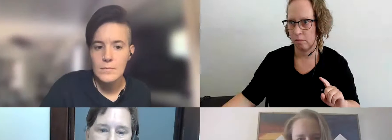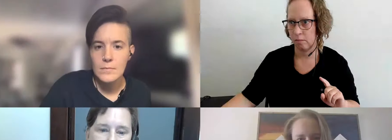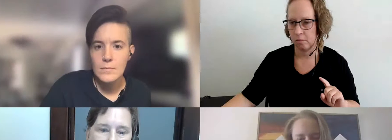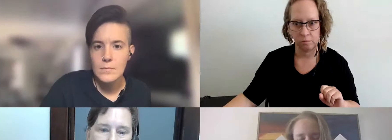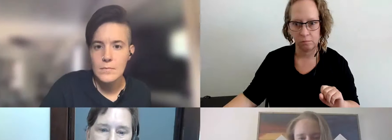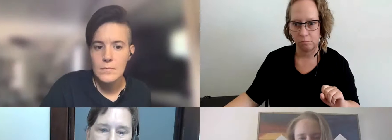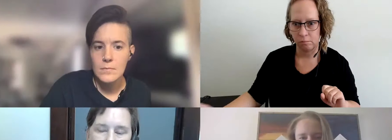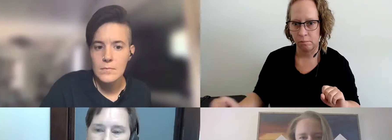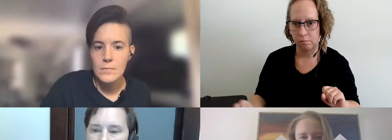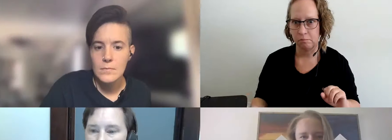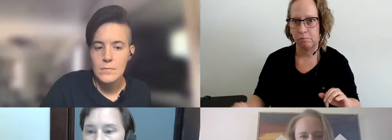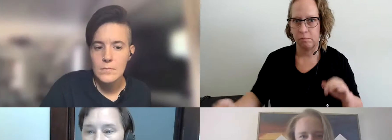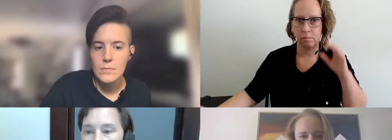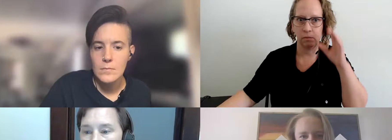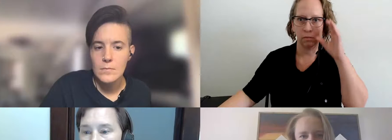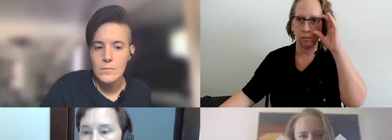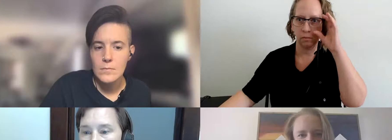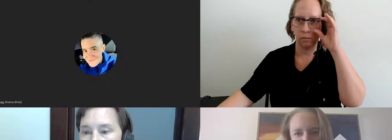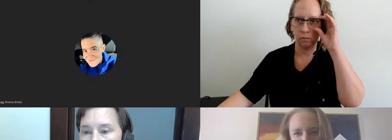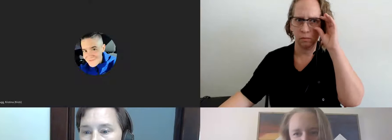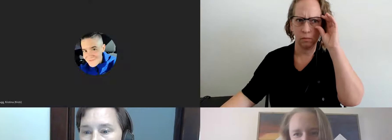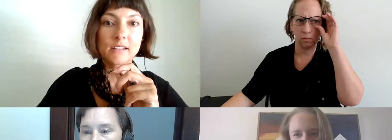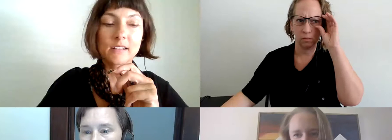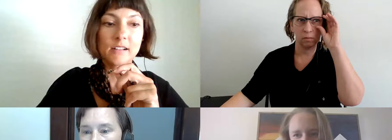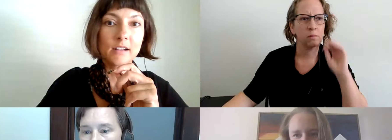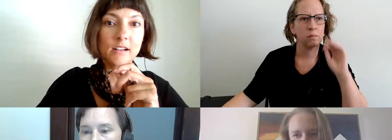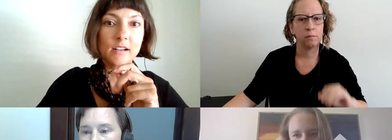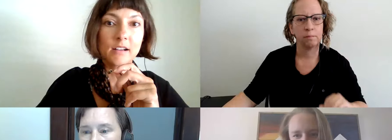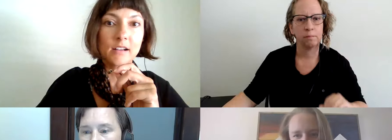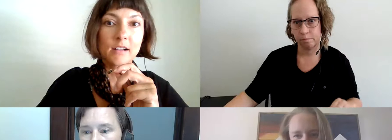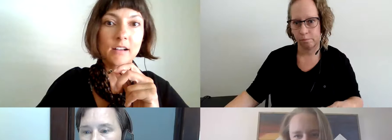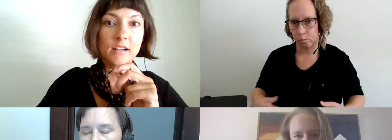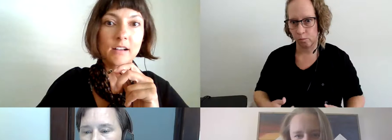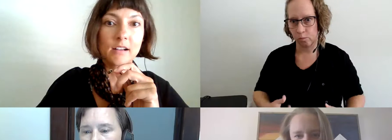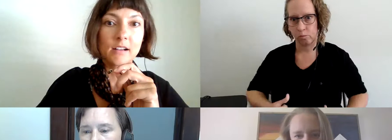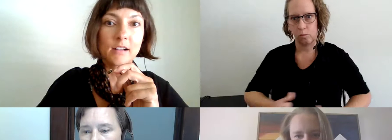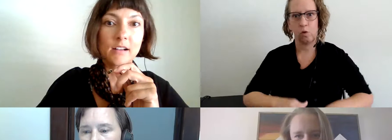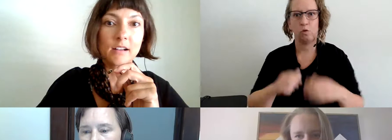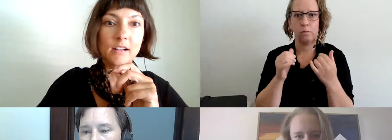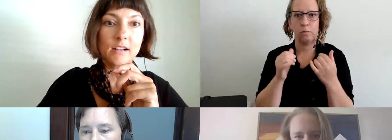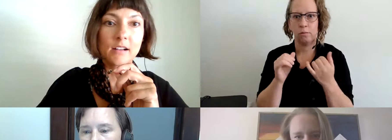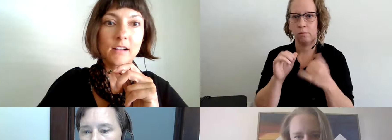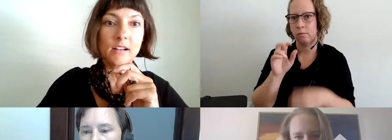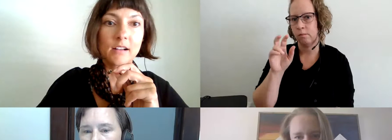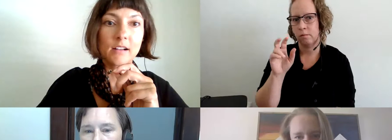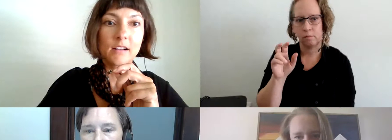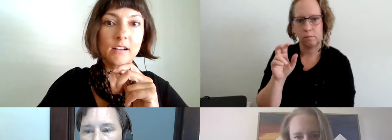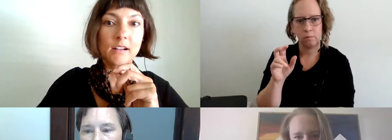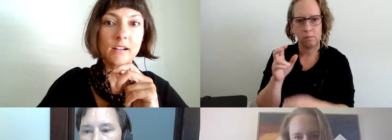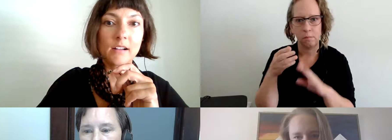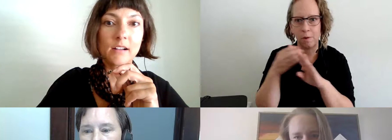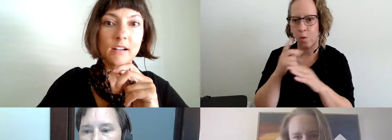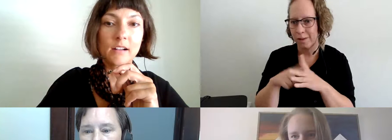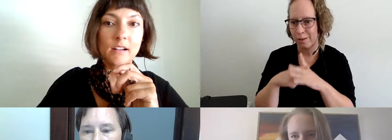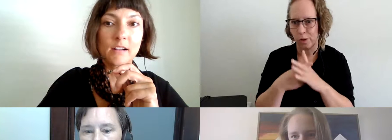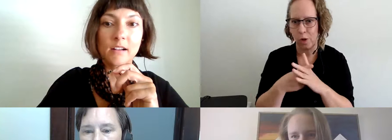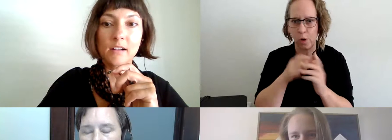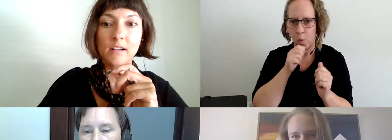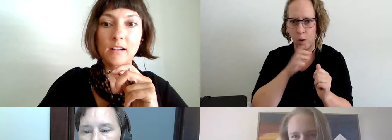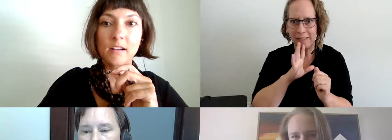and I'll be one of your background moderators for today's presentation along with Christy Rugg. Before we get started, I'd like to review a